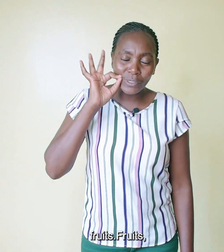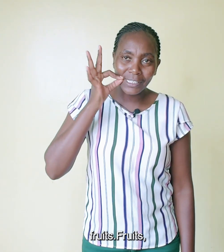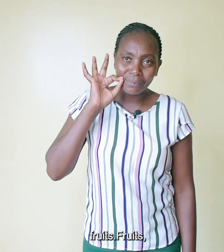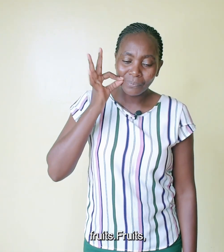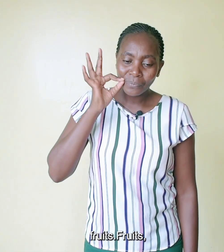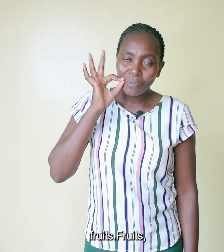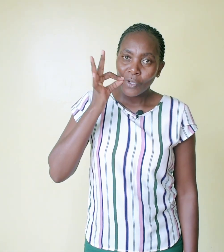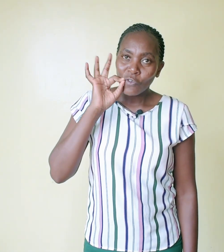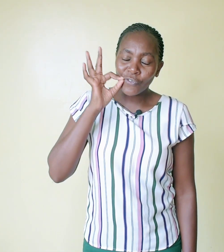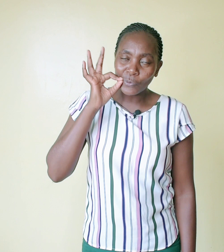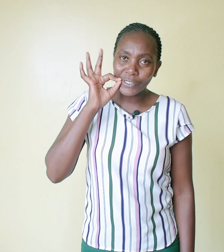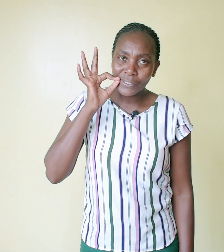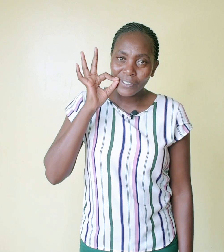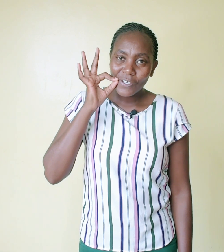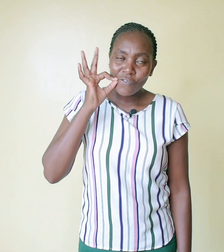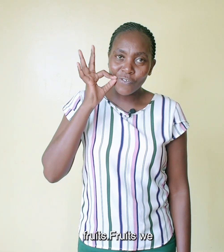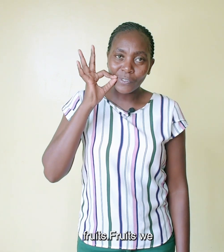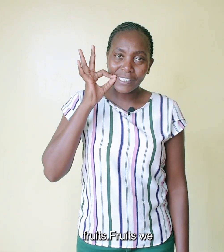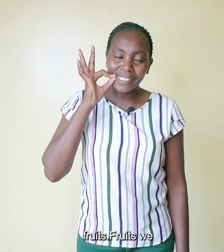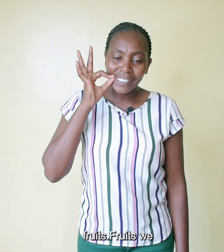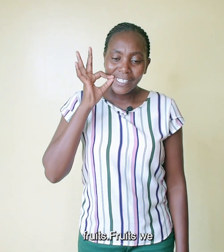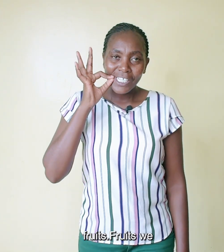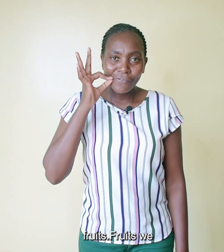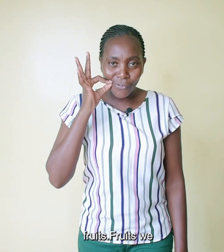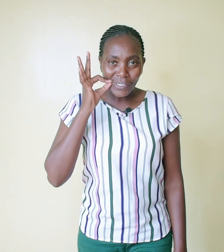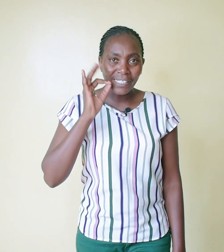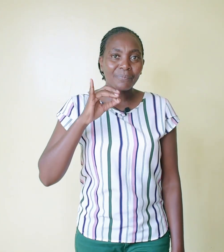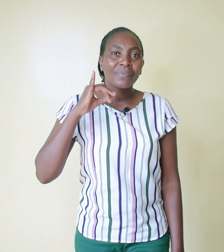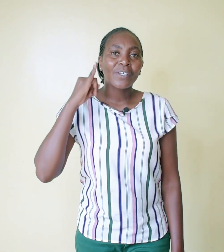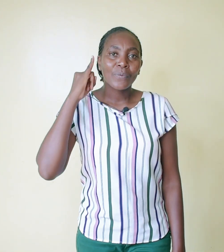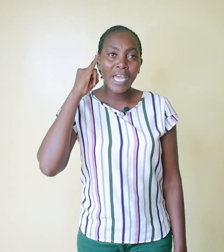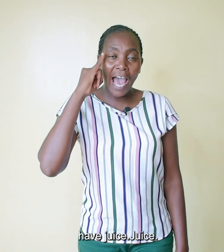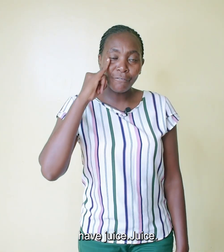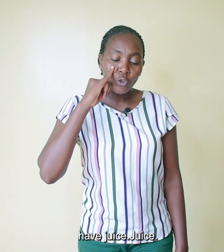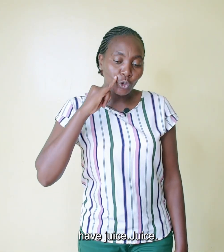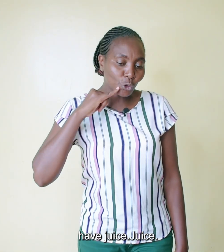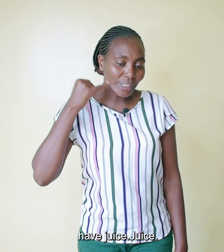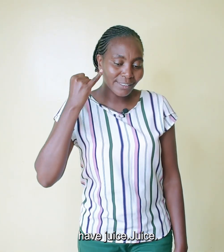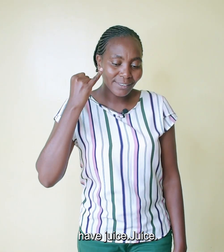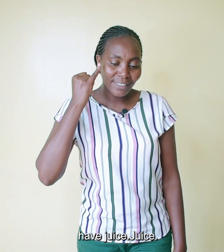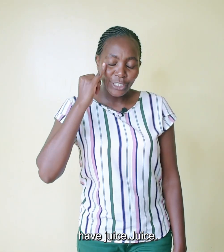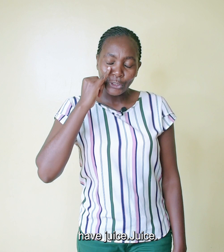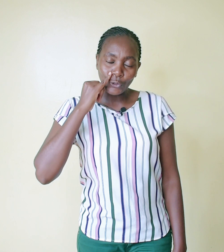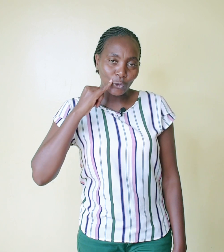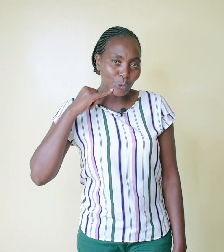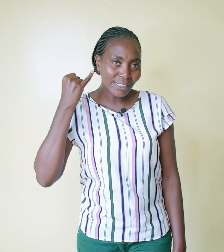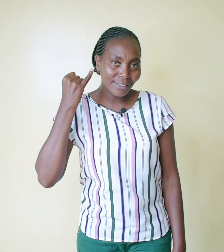fruits. Fruits. Fruits. Fruits. We have juice. Juice.